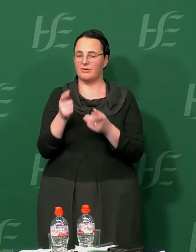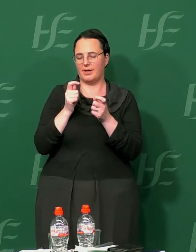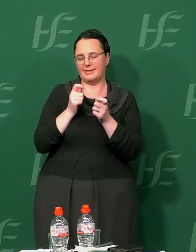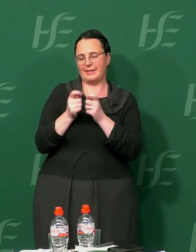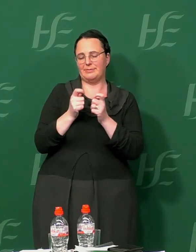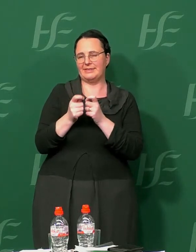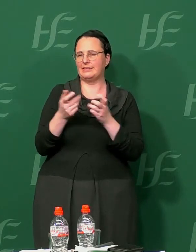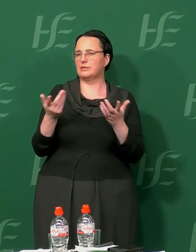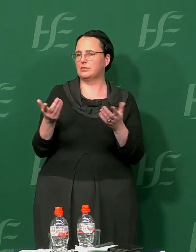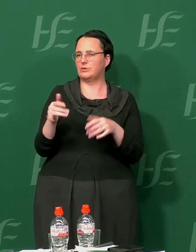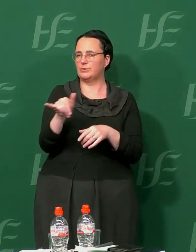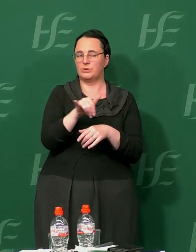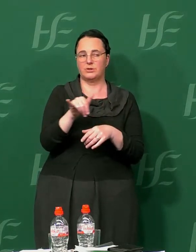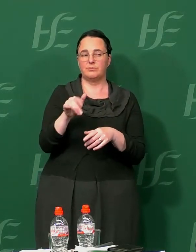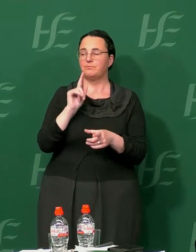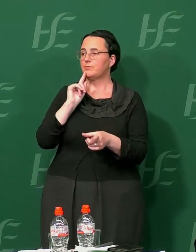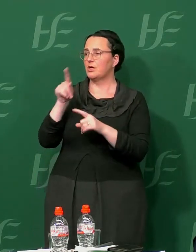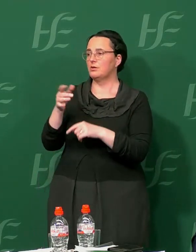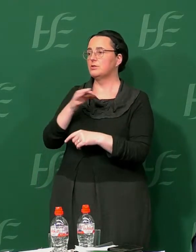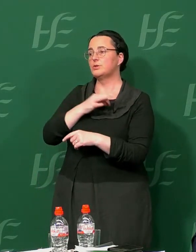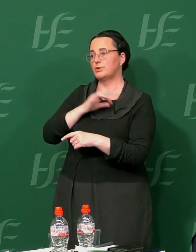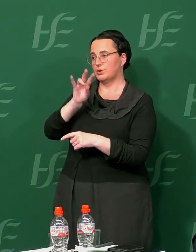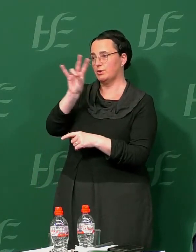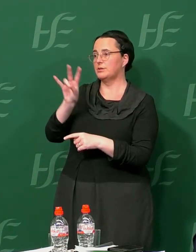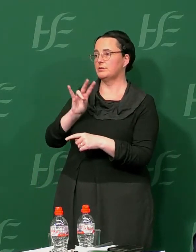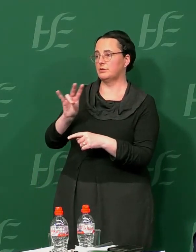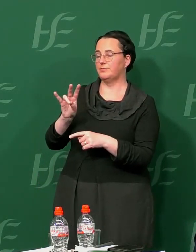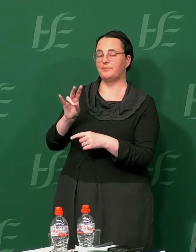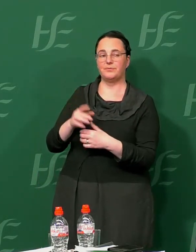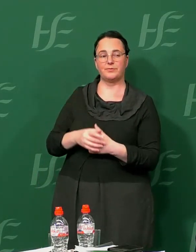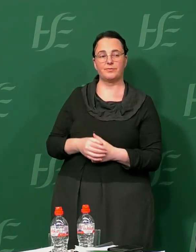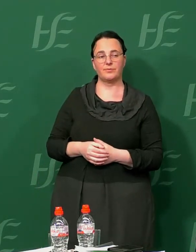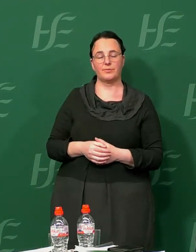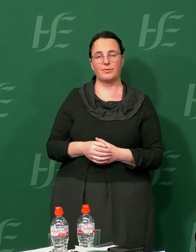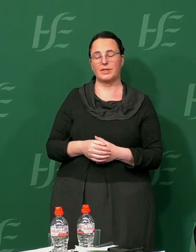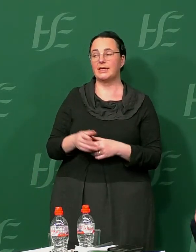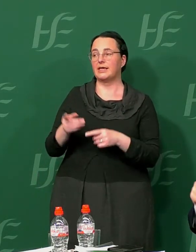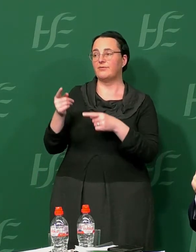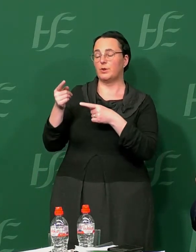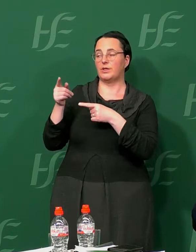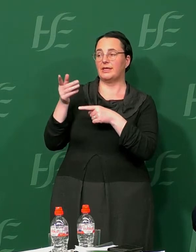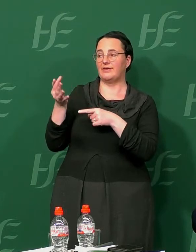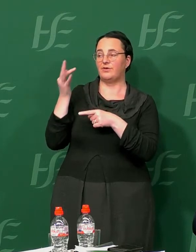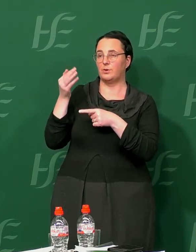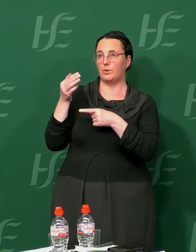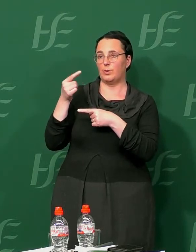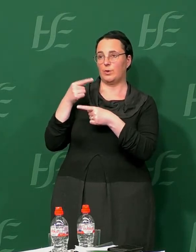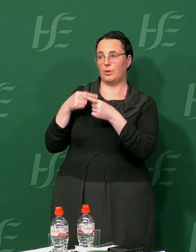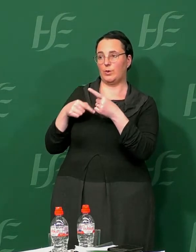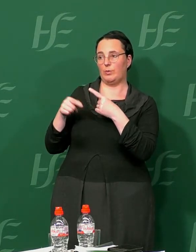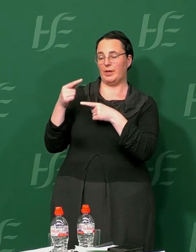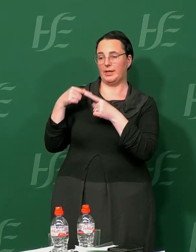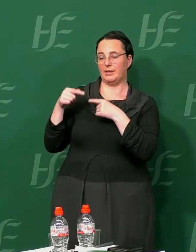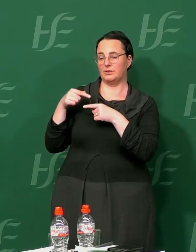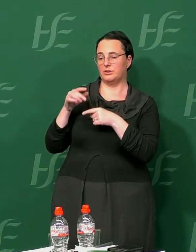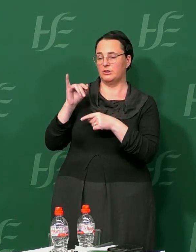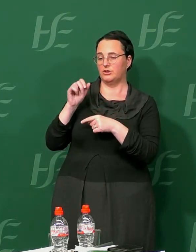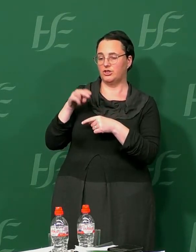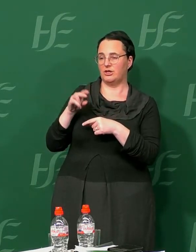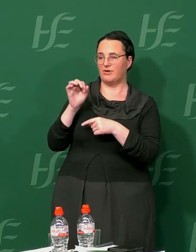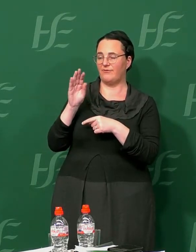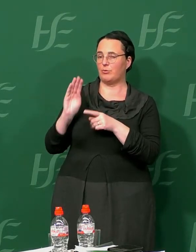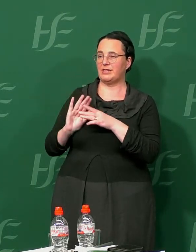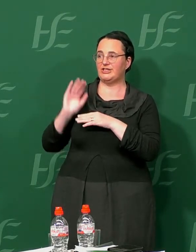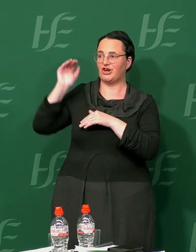adapting? Good question, Niamh. We did, if you go back briefly to the to the January-February